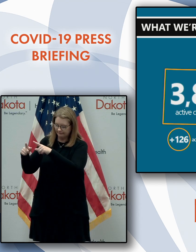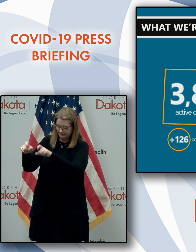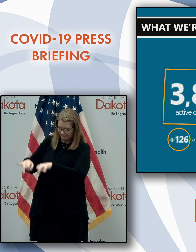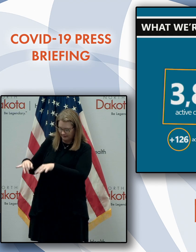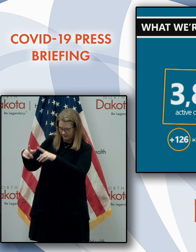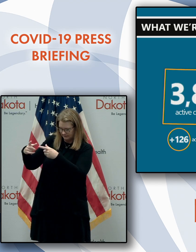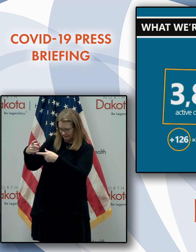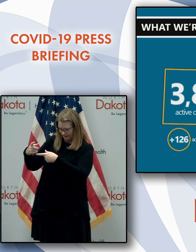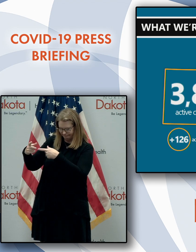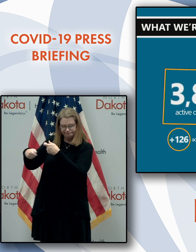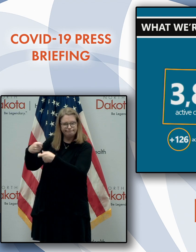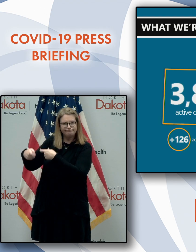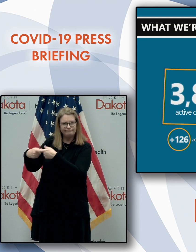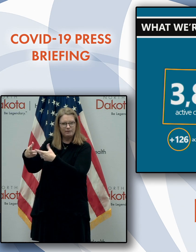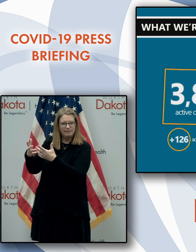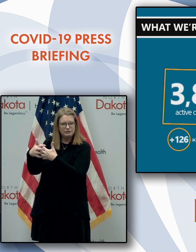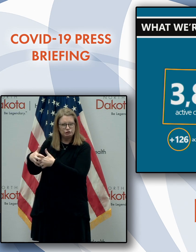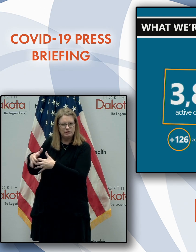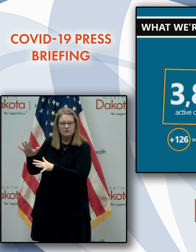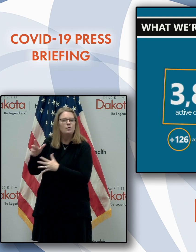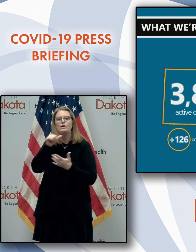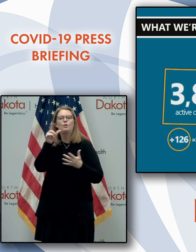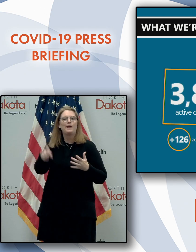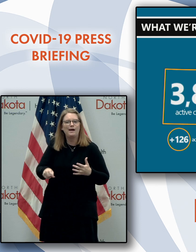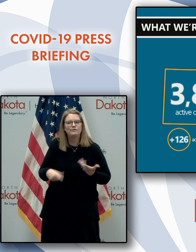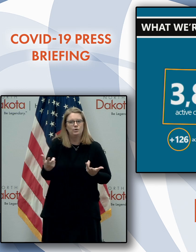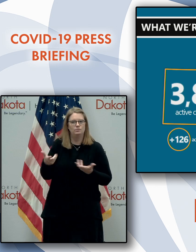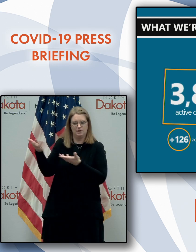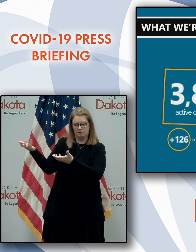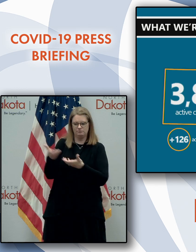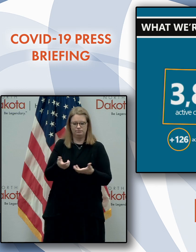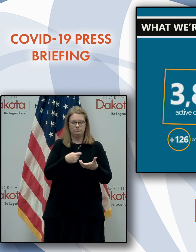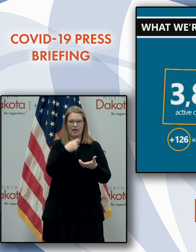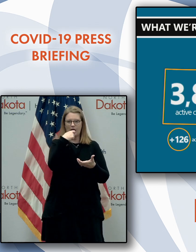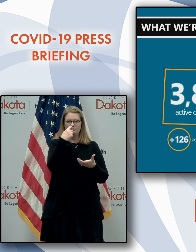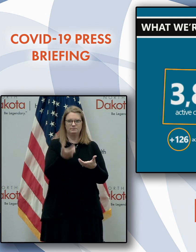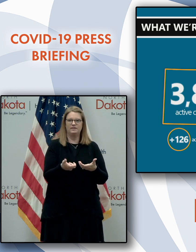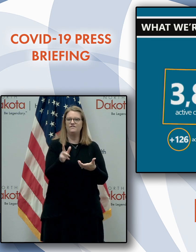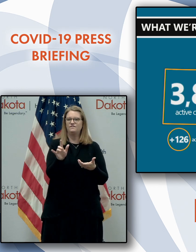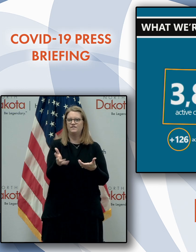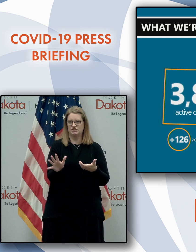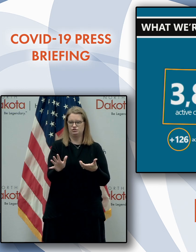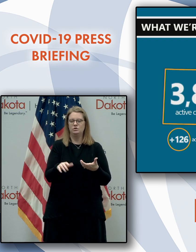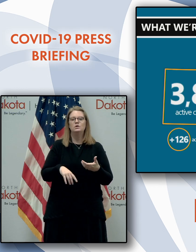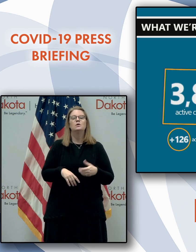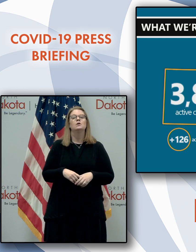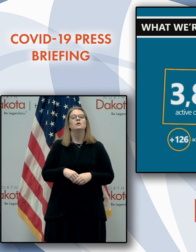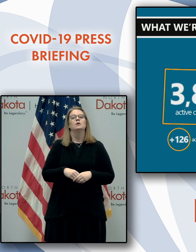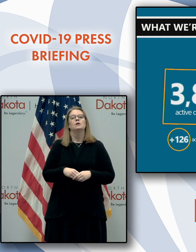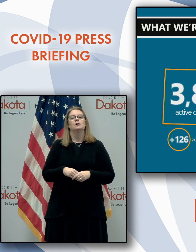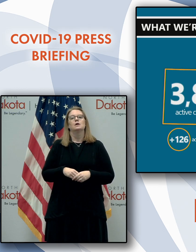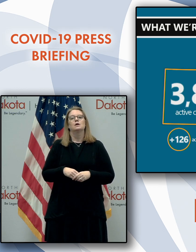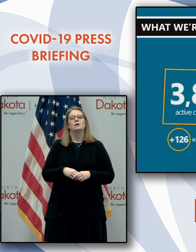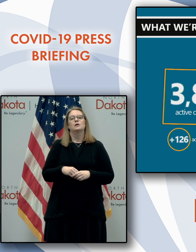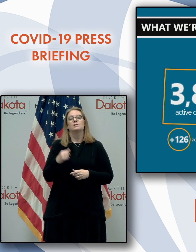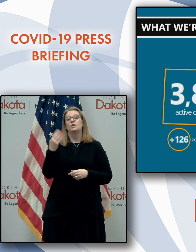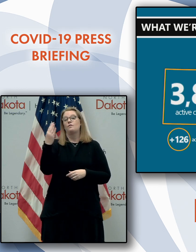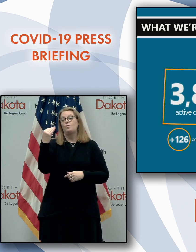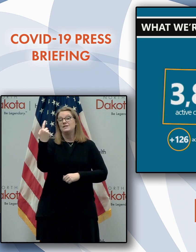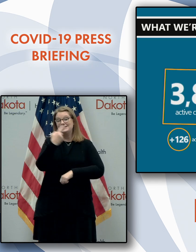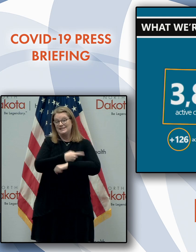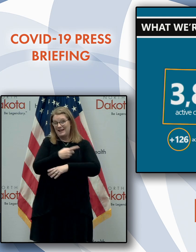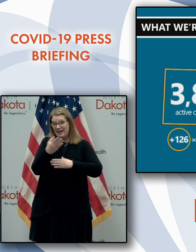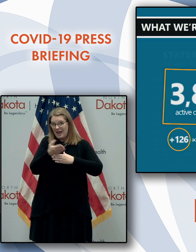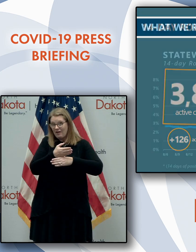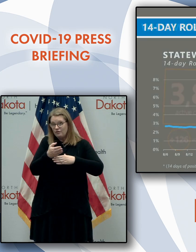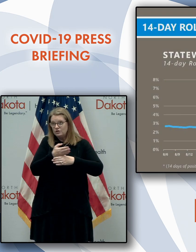coming weeks as those start to arrive in North Dakota. When we take a look at our 14-day rolling